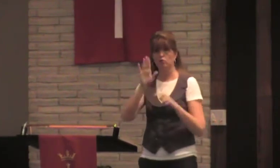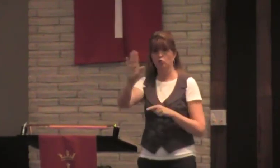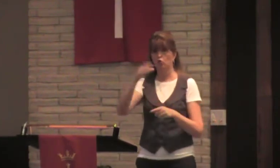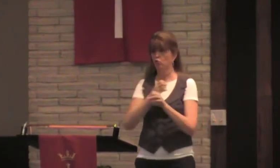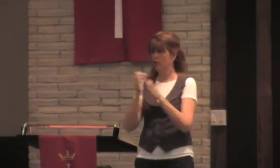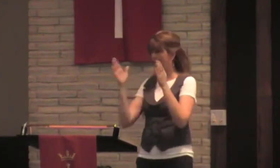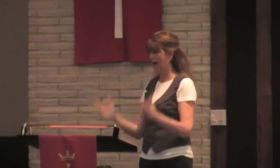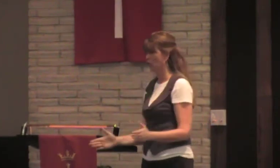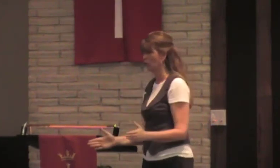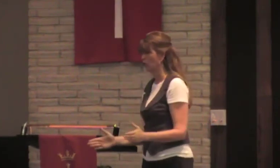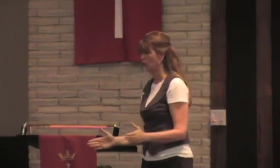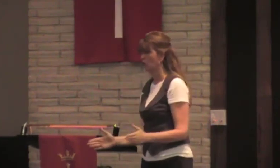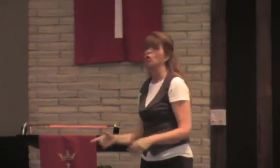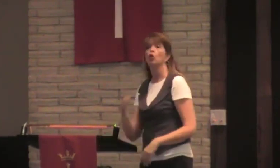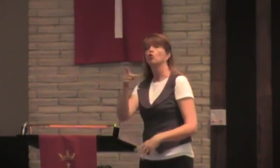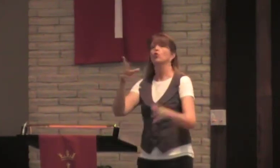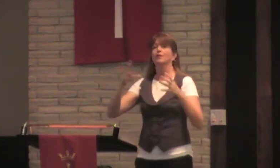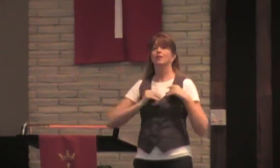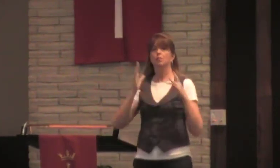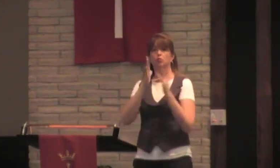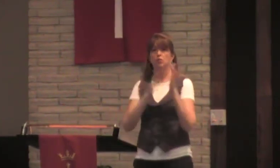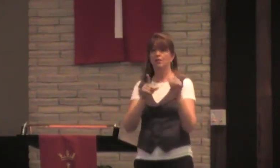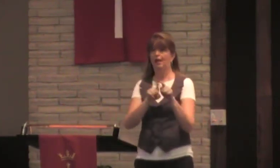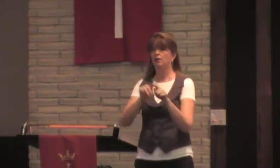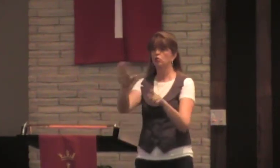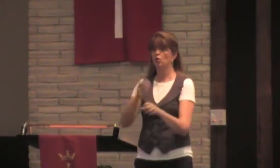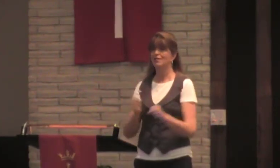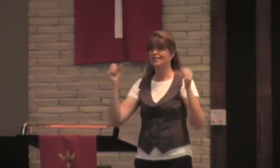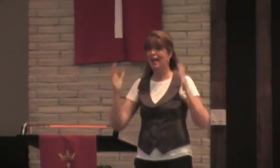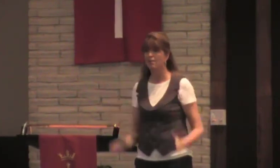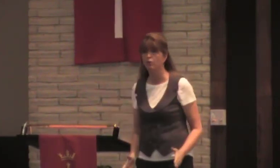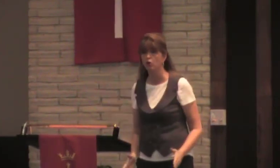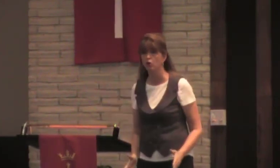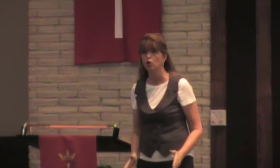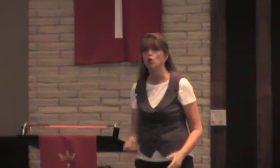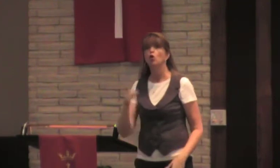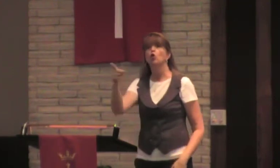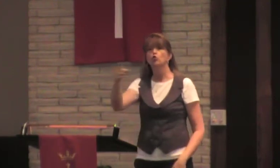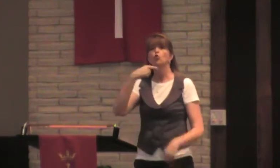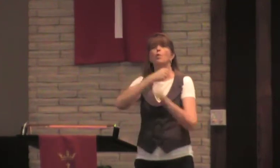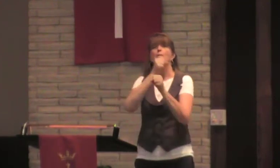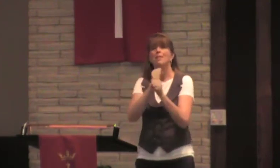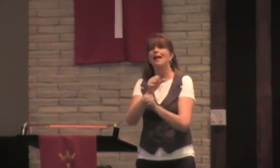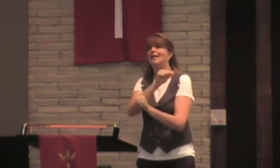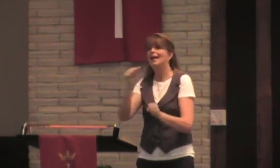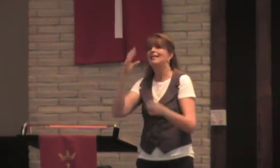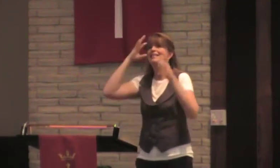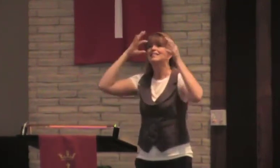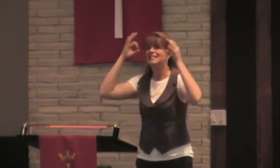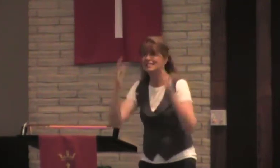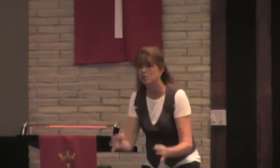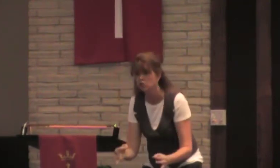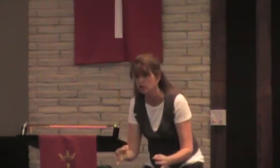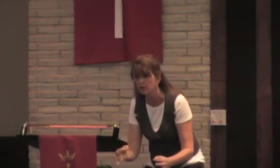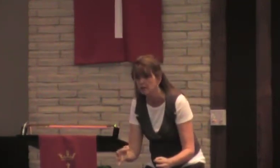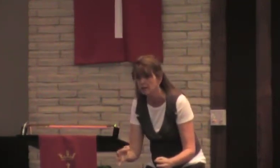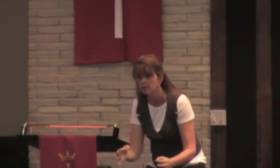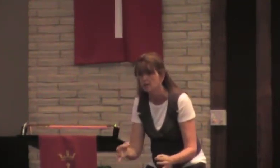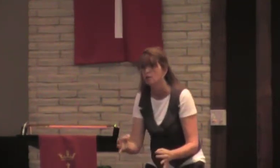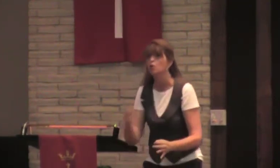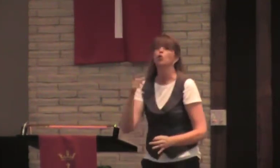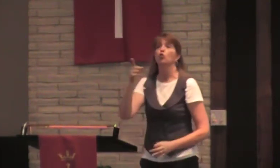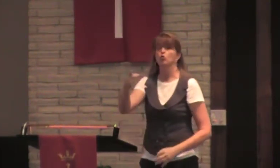It means when you accept God as your Creator, you accept Jesus as your Savior, you make